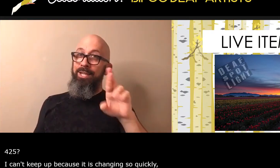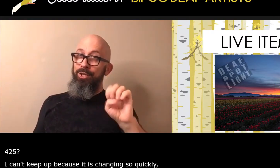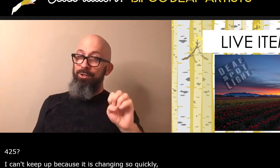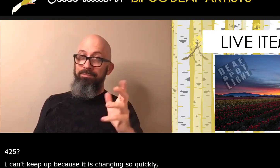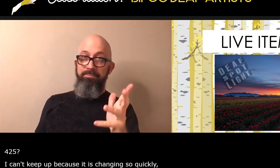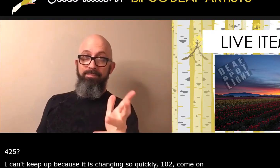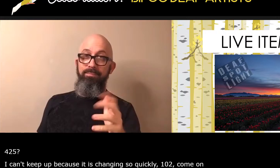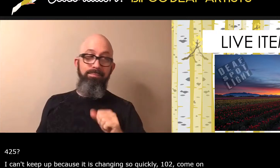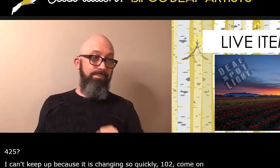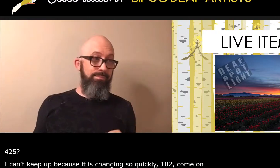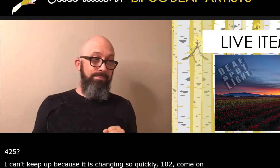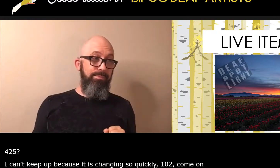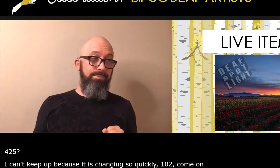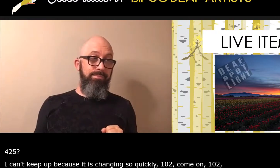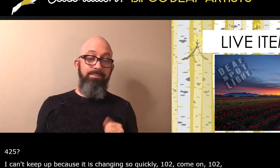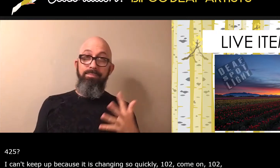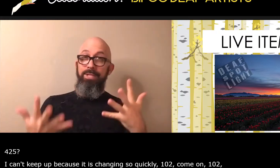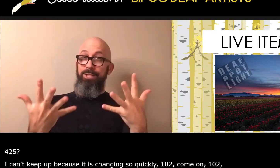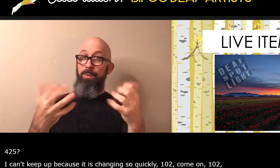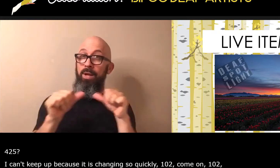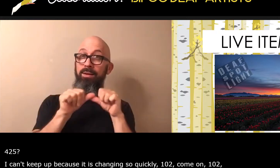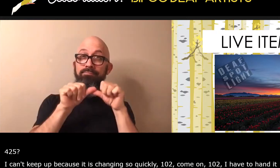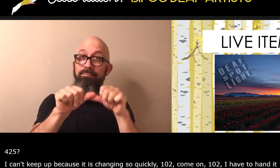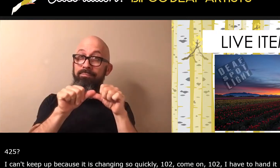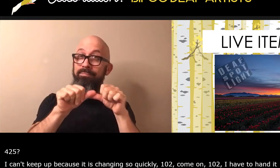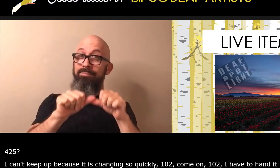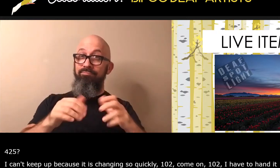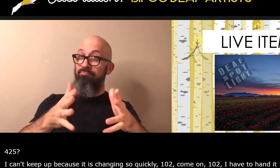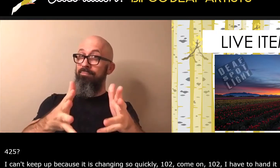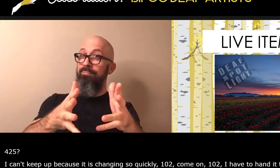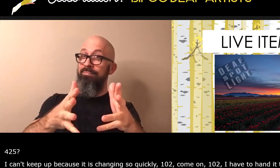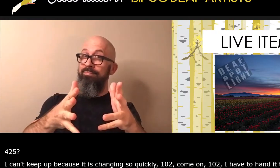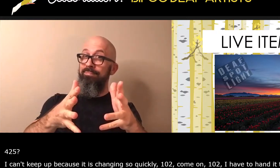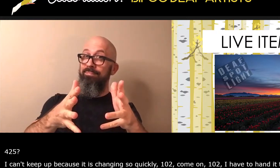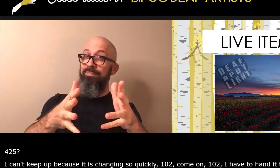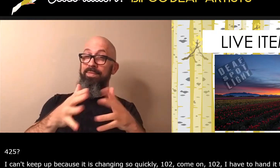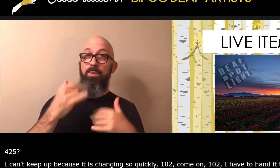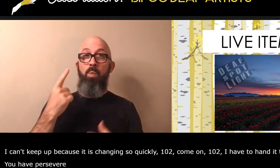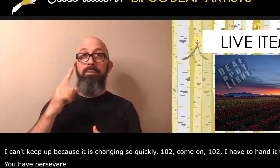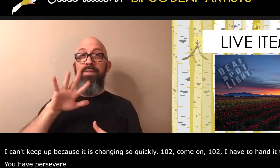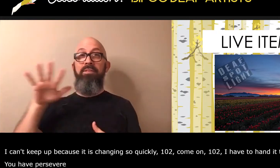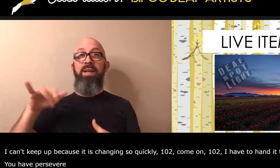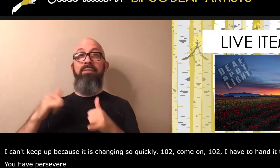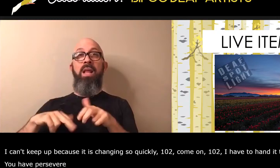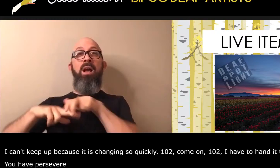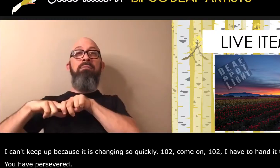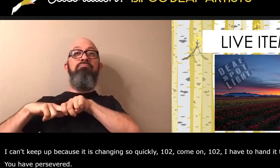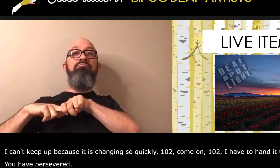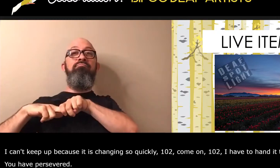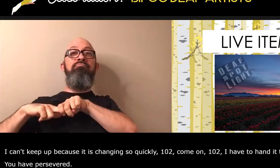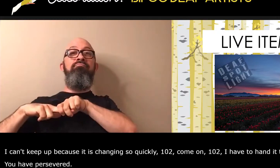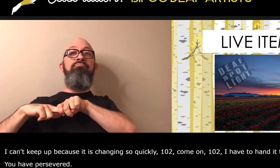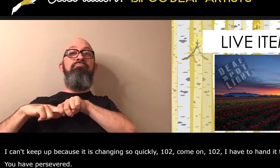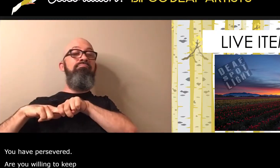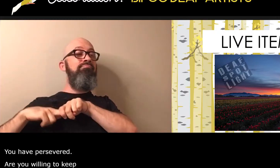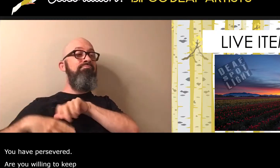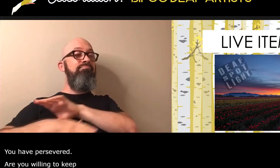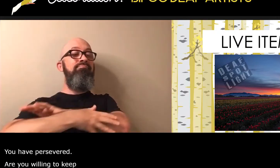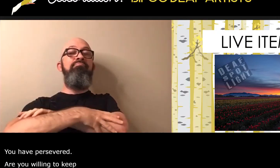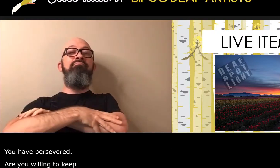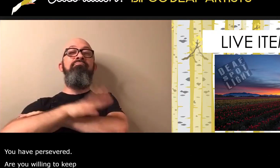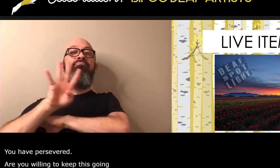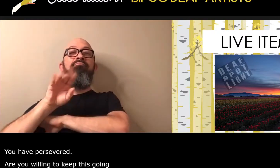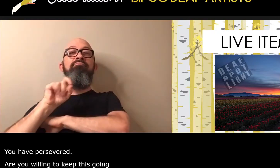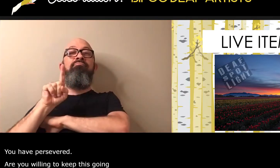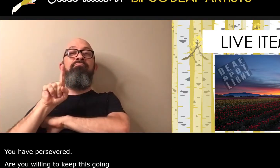have persevered. Are you willing to keep this going?